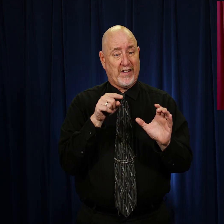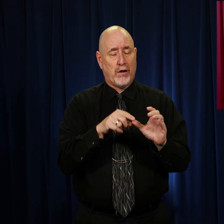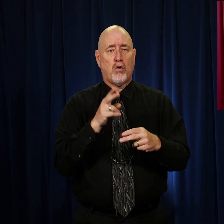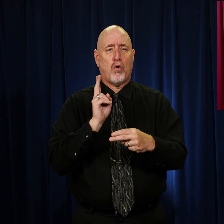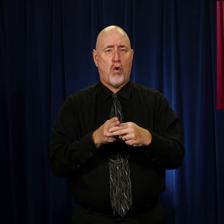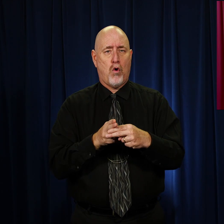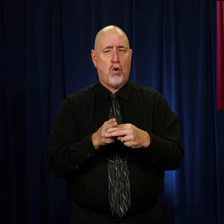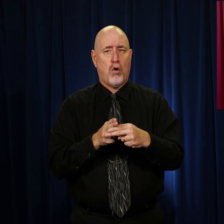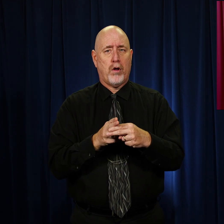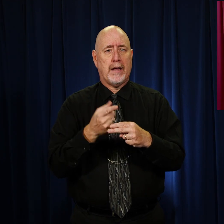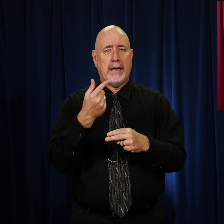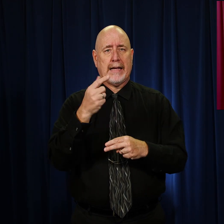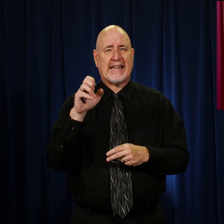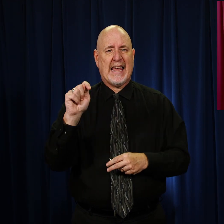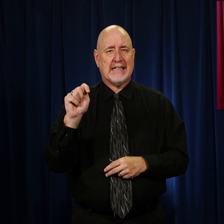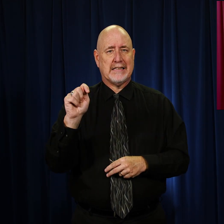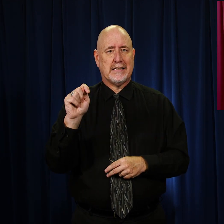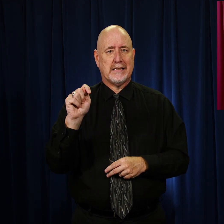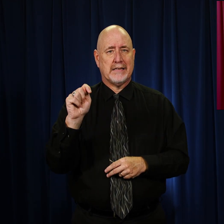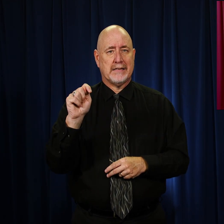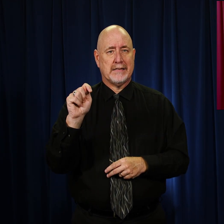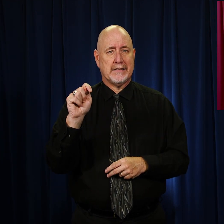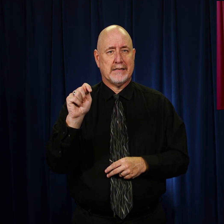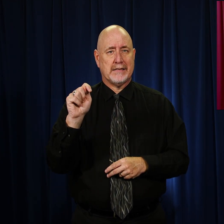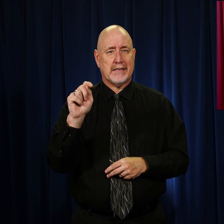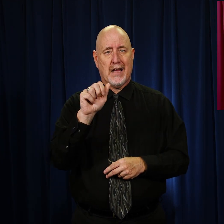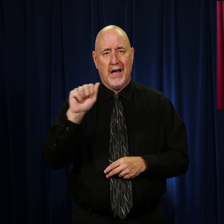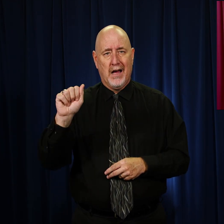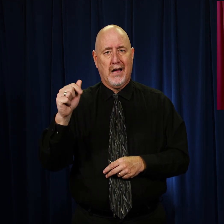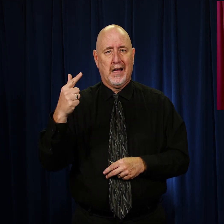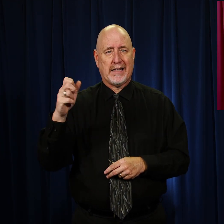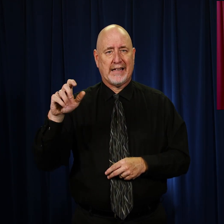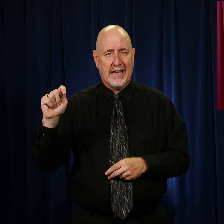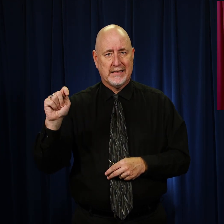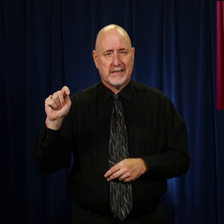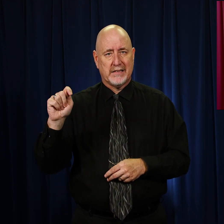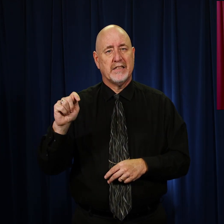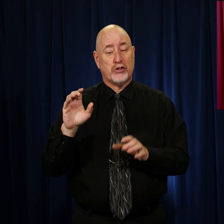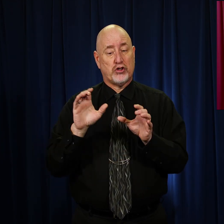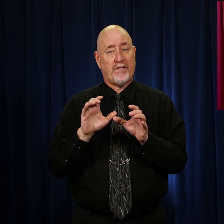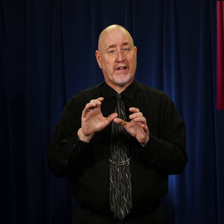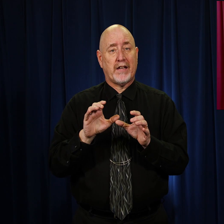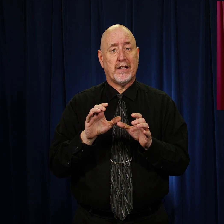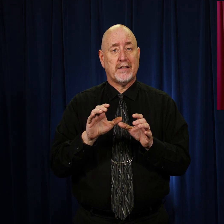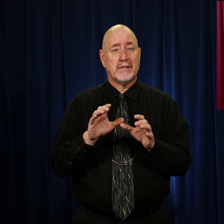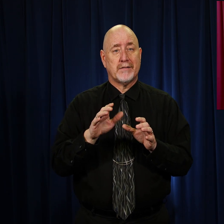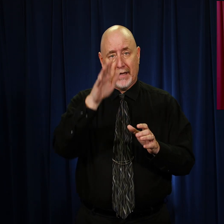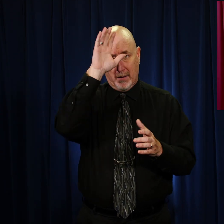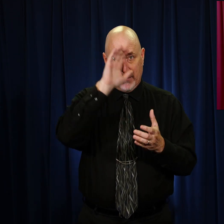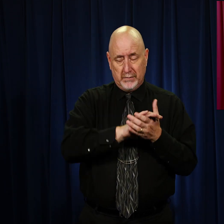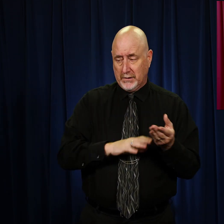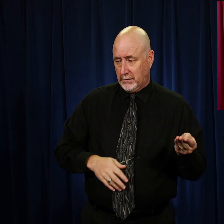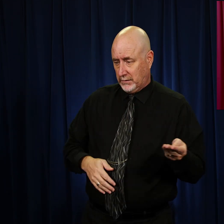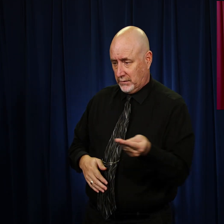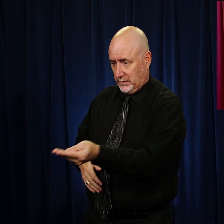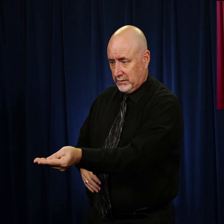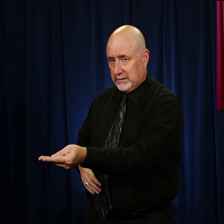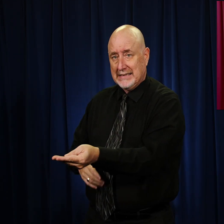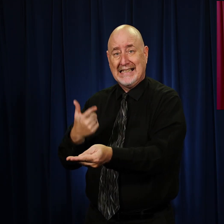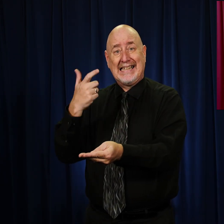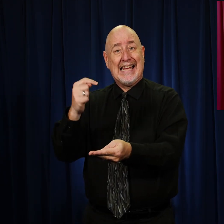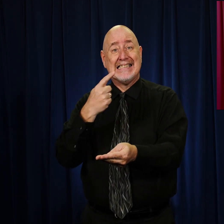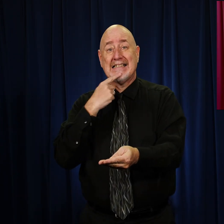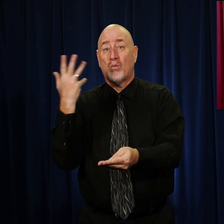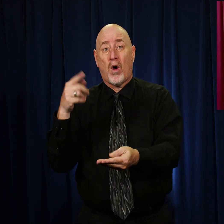was called a get, a G-E-T. This certificate was placed into the woman's hands, and this is what the